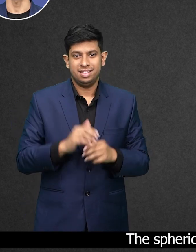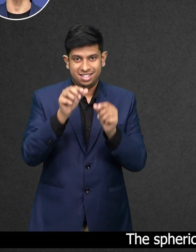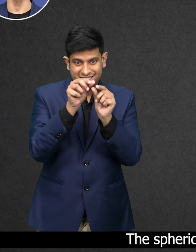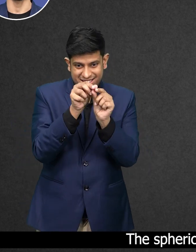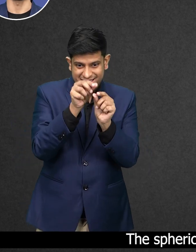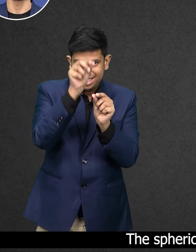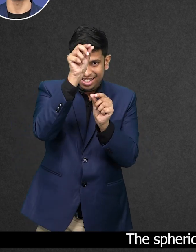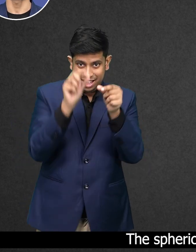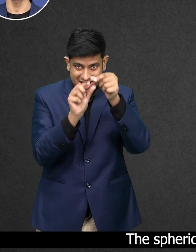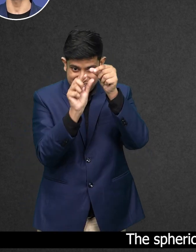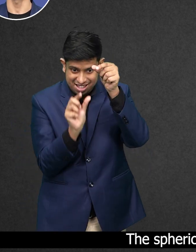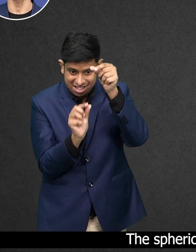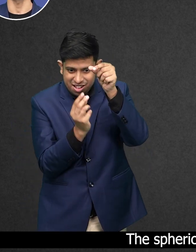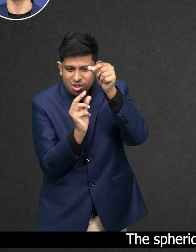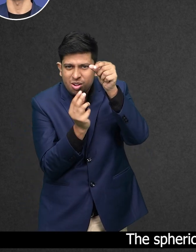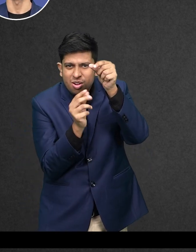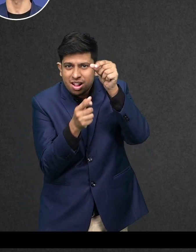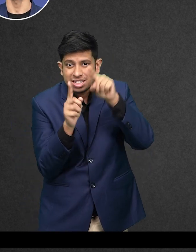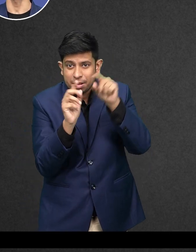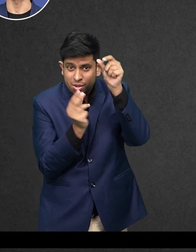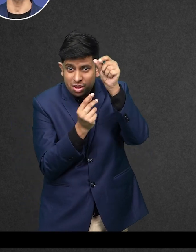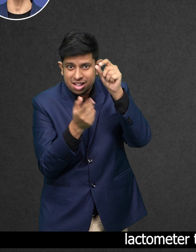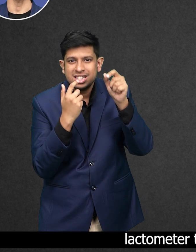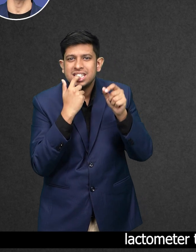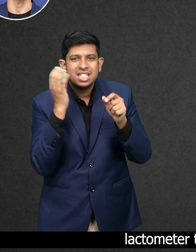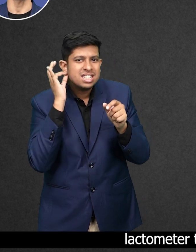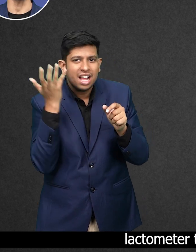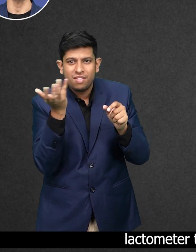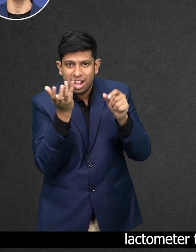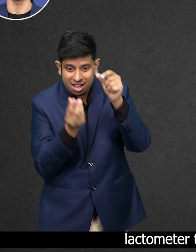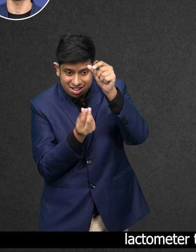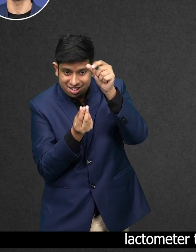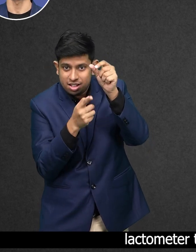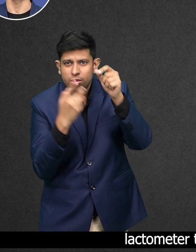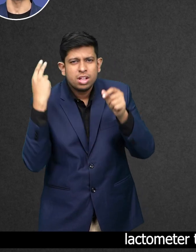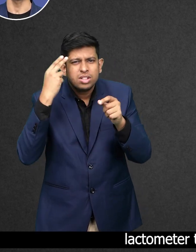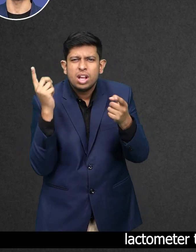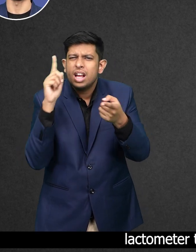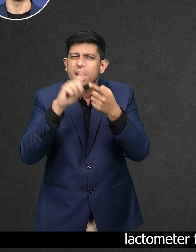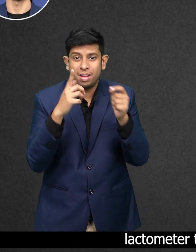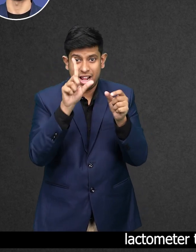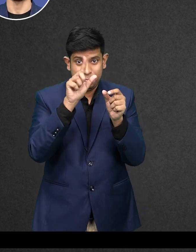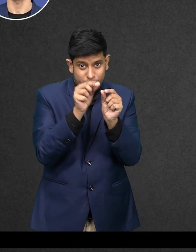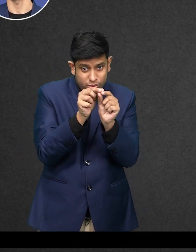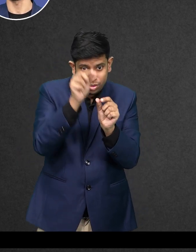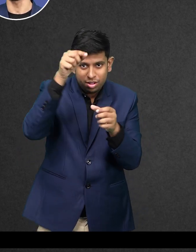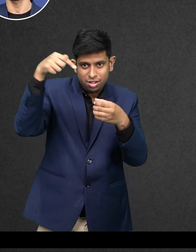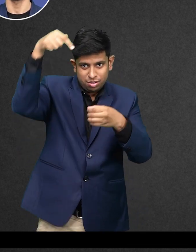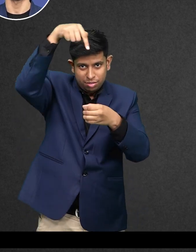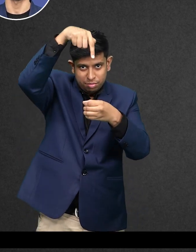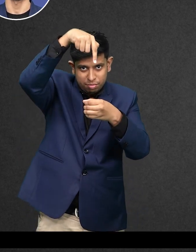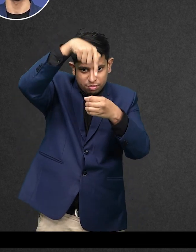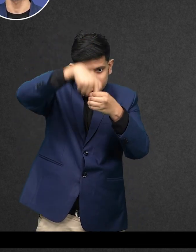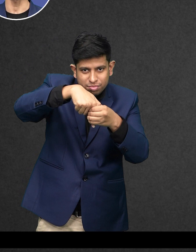The spherical bulb is filled with mercury to cause the lactometer to sink up to the proper level and to